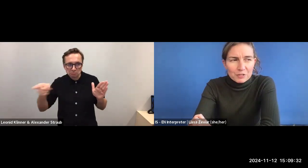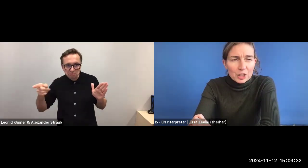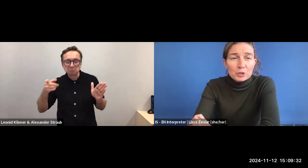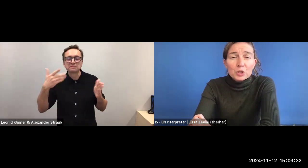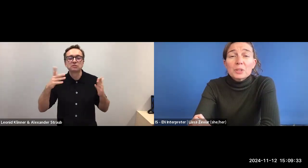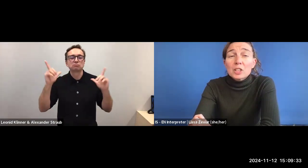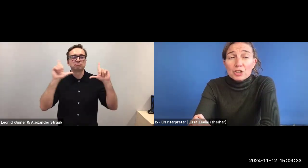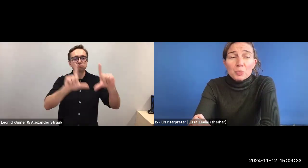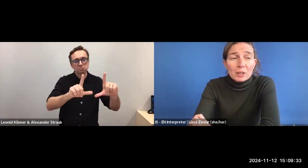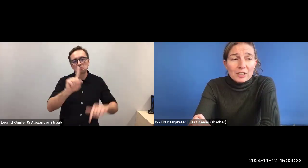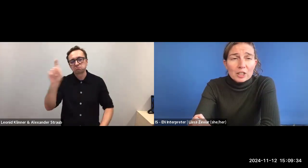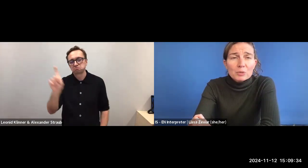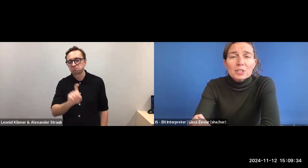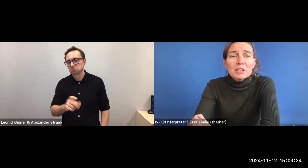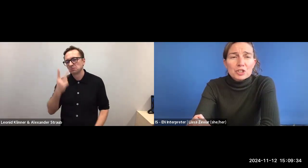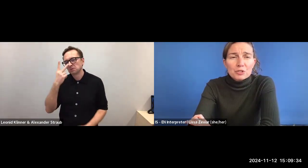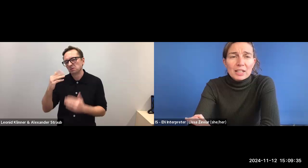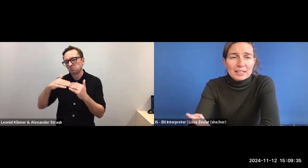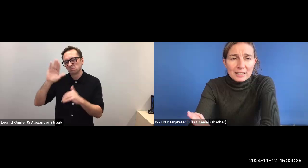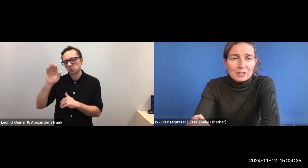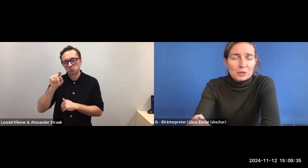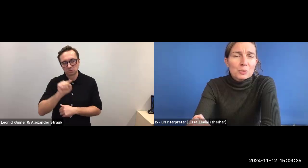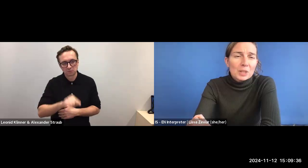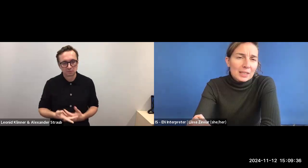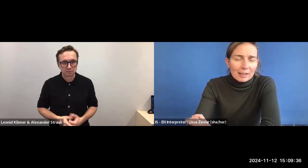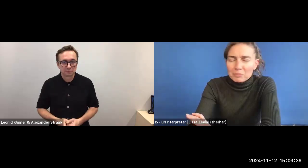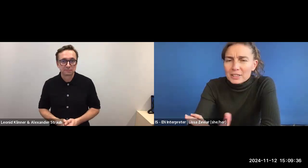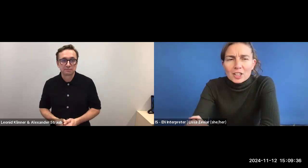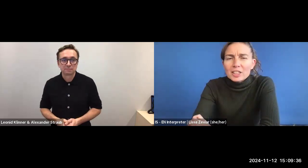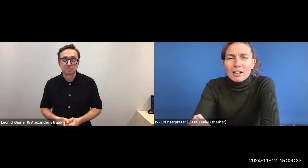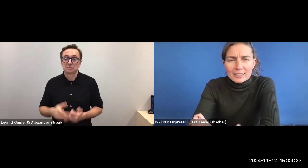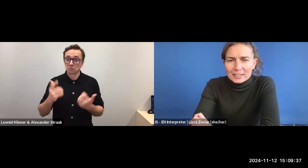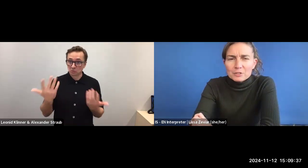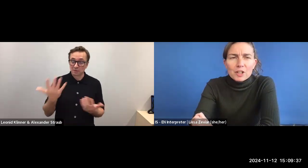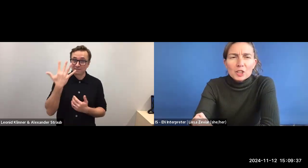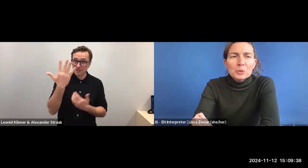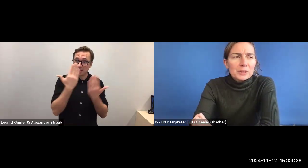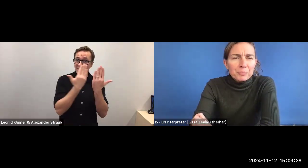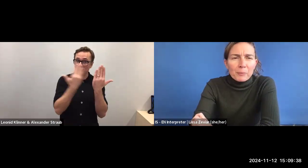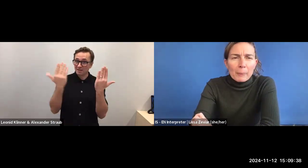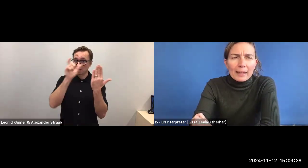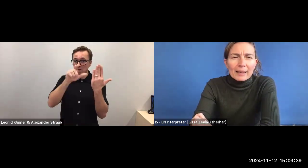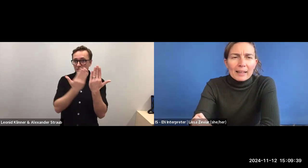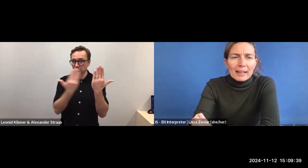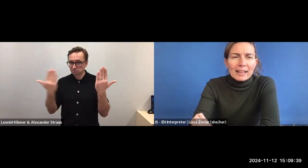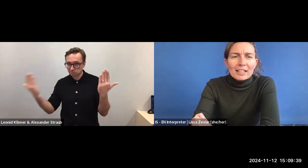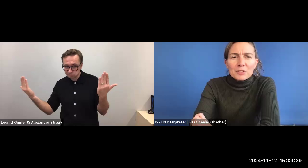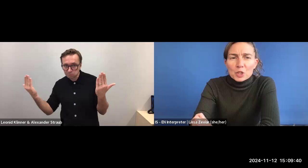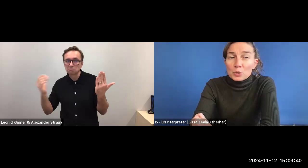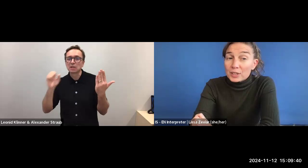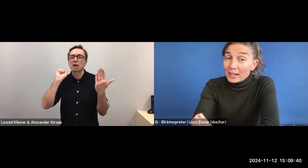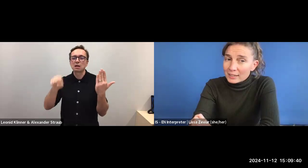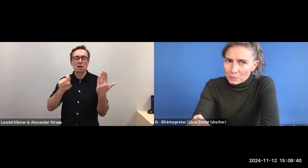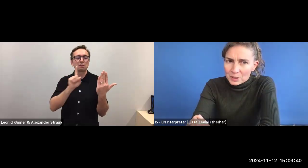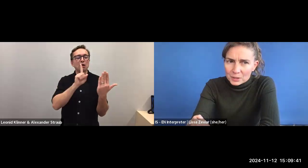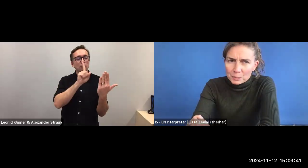to see the other video, so you can enlarge in one video to make sure that it's easy on the eyes, easy to follow. And then